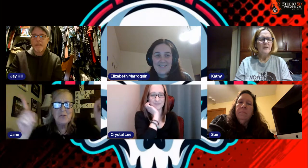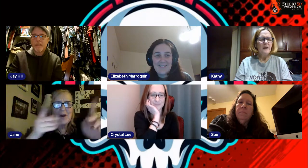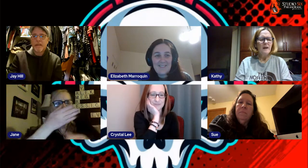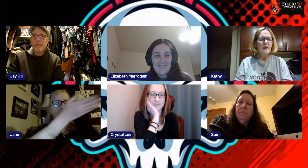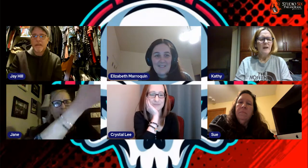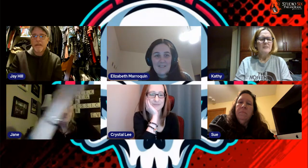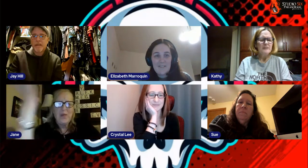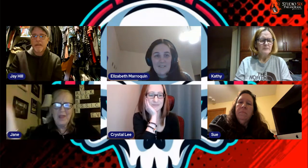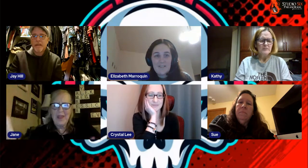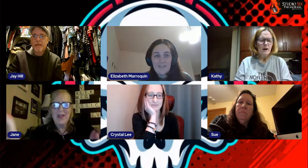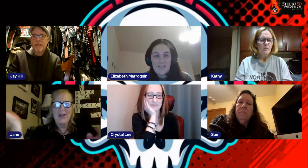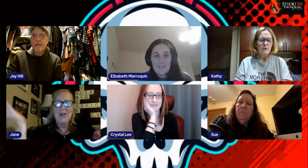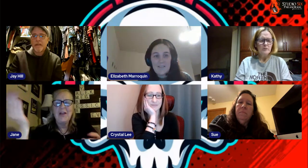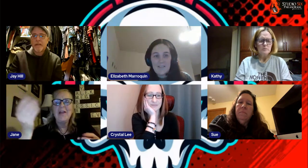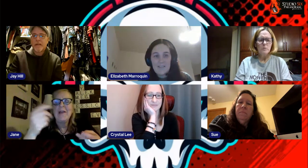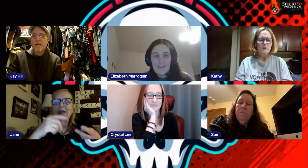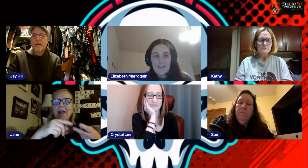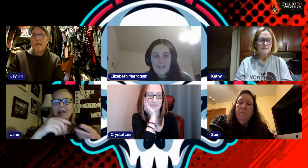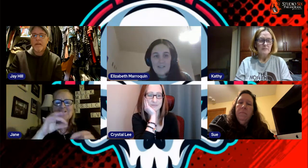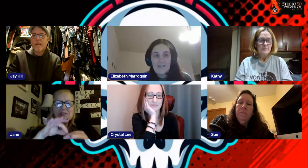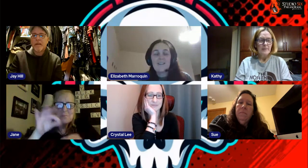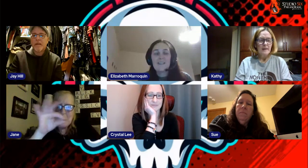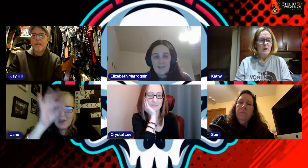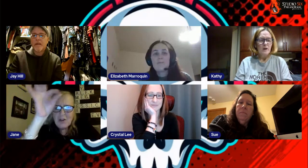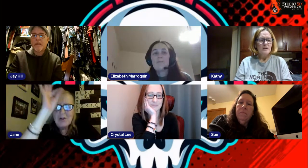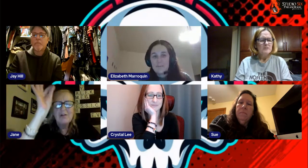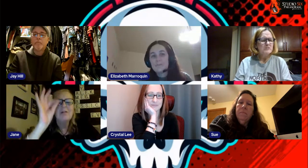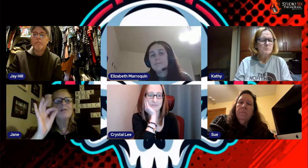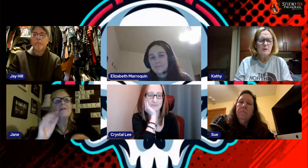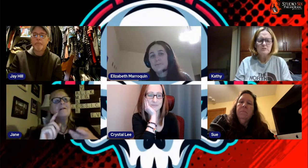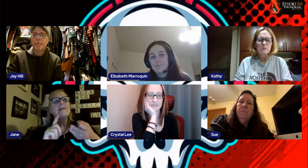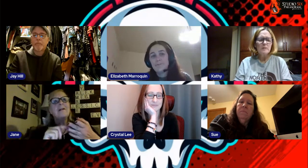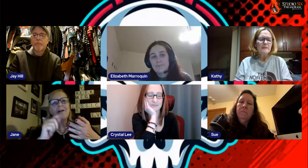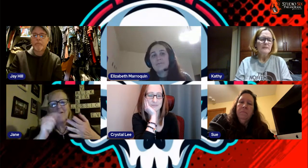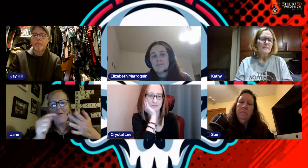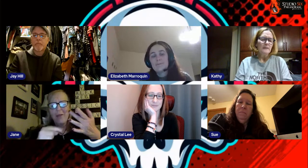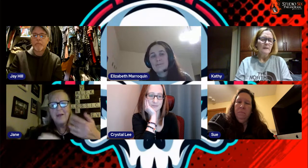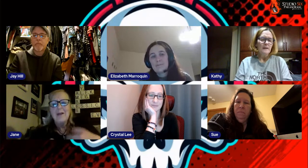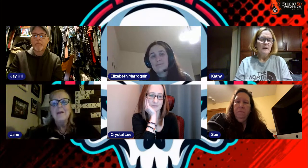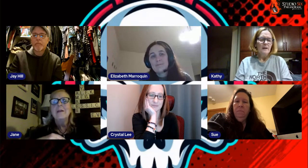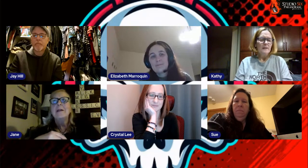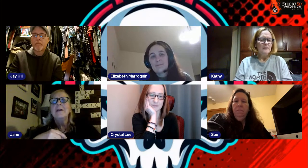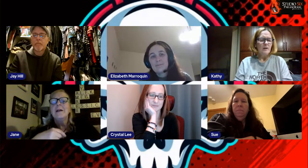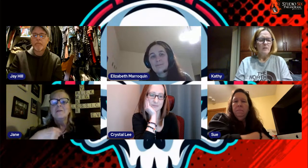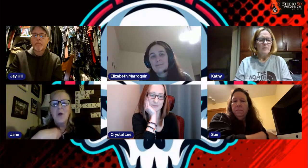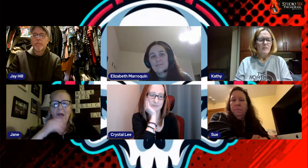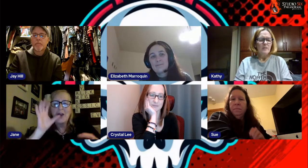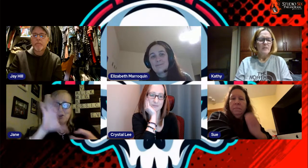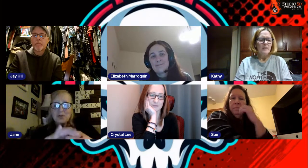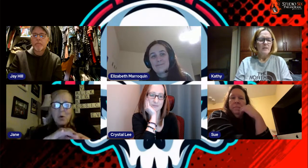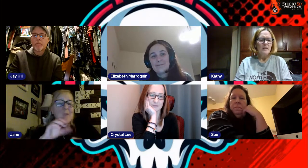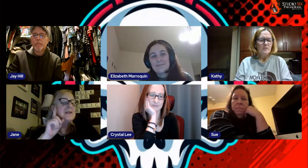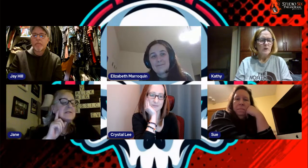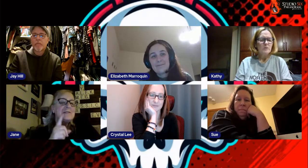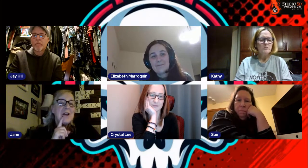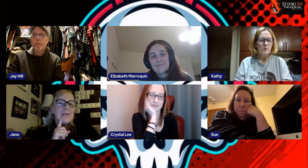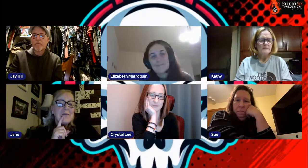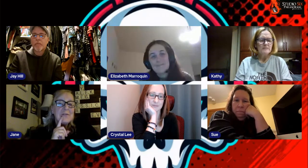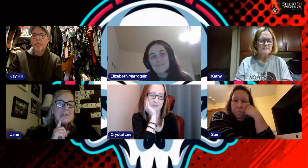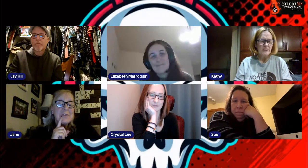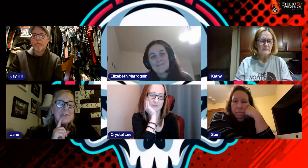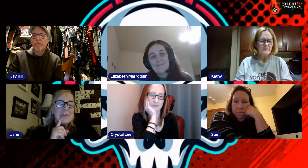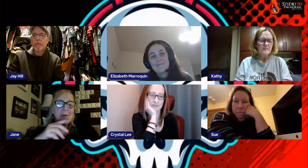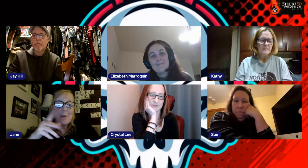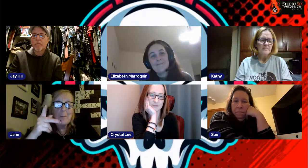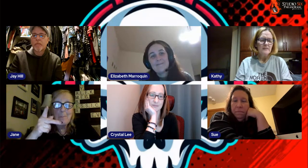something different out there in this world. Mm-hmm. Just spiritually, you know, so we